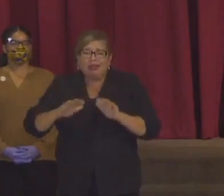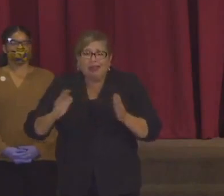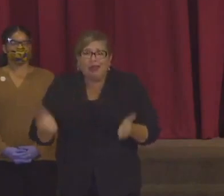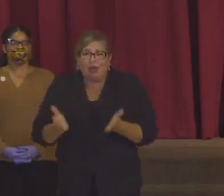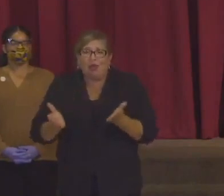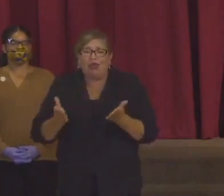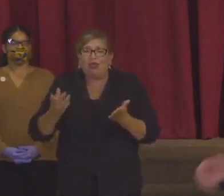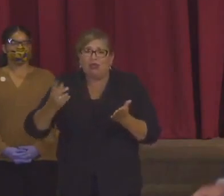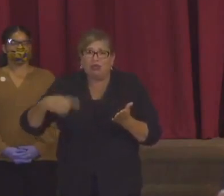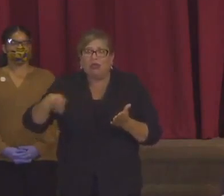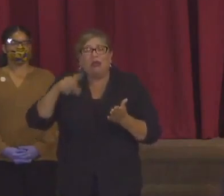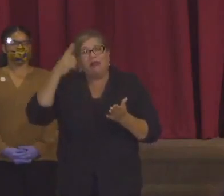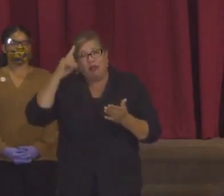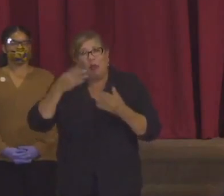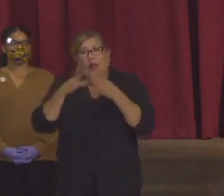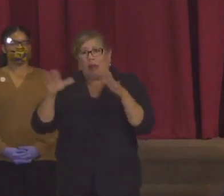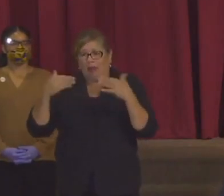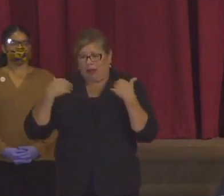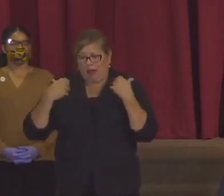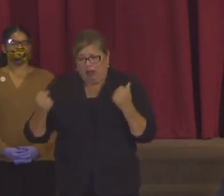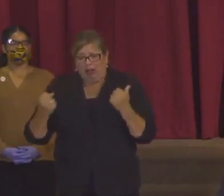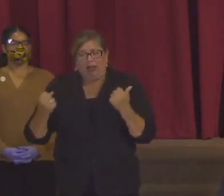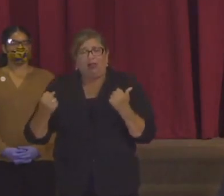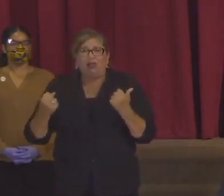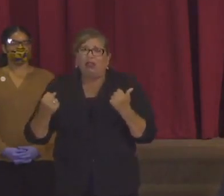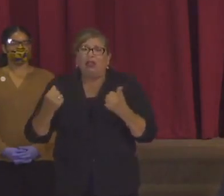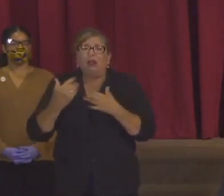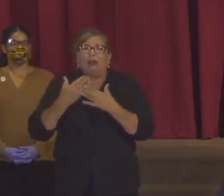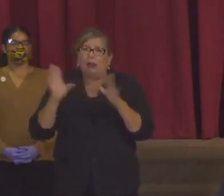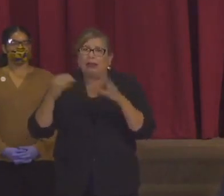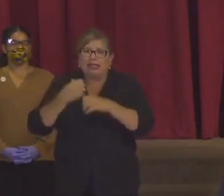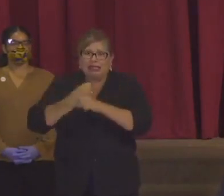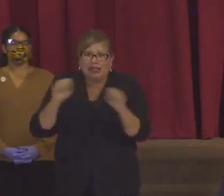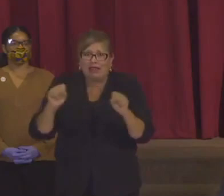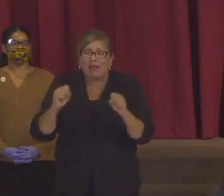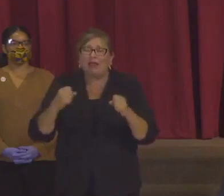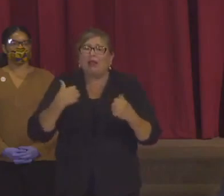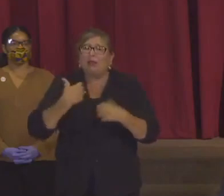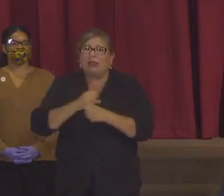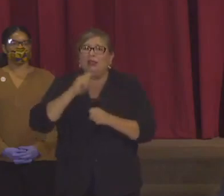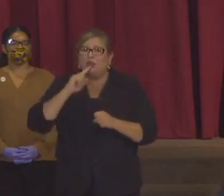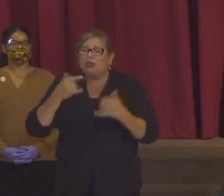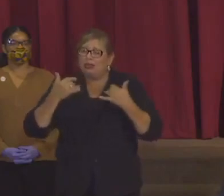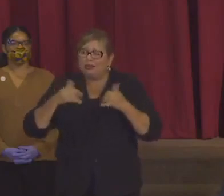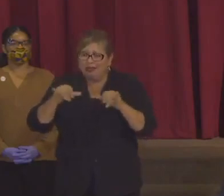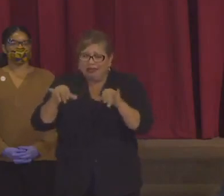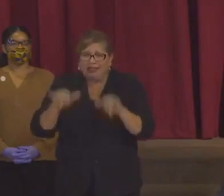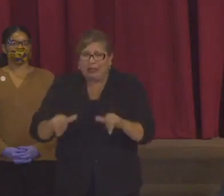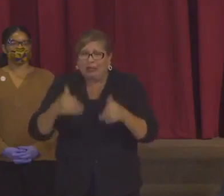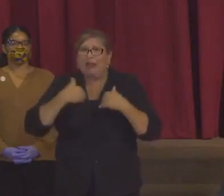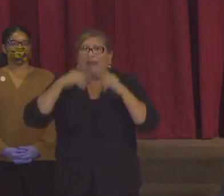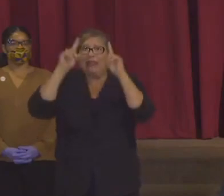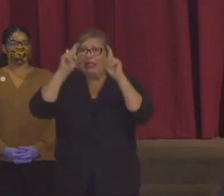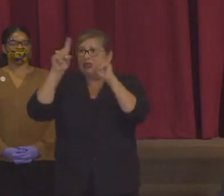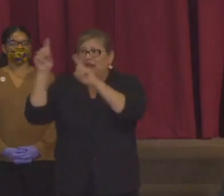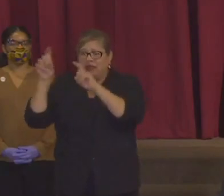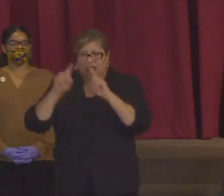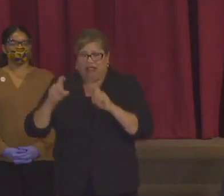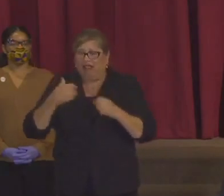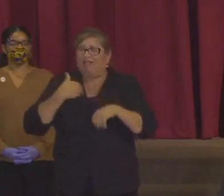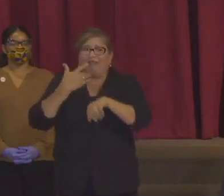health and public safety perspective, and we want to make sure we continue to provide more sites, more points of access for people to get